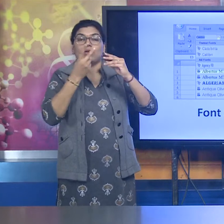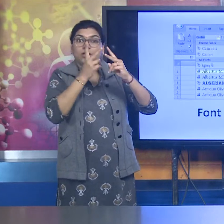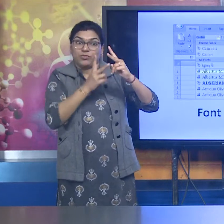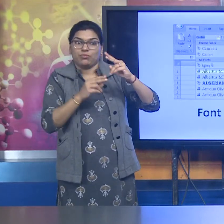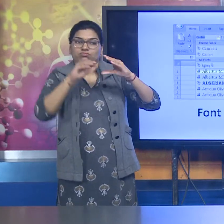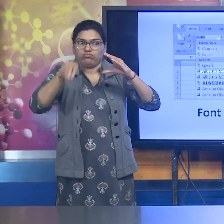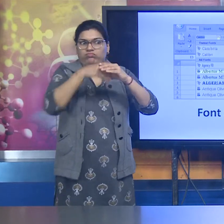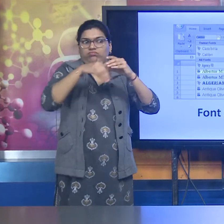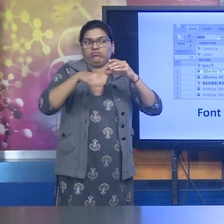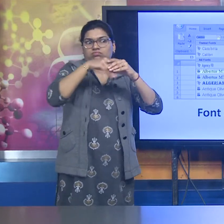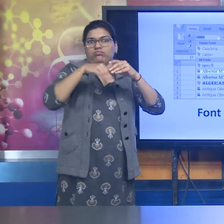That is